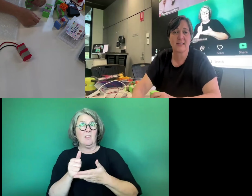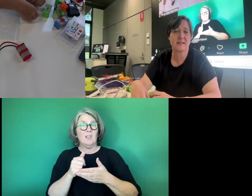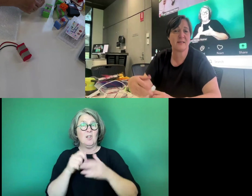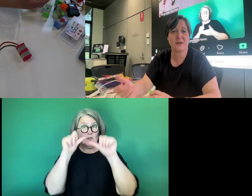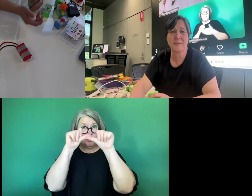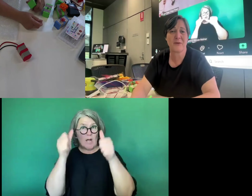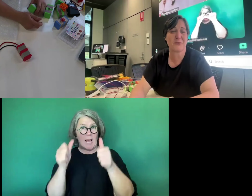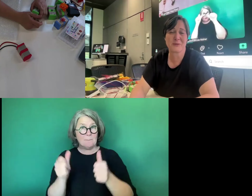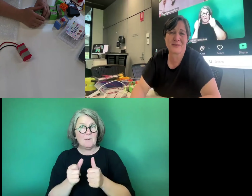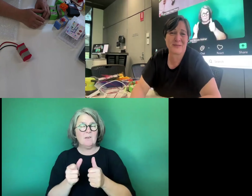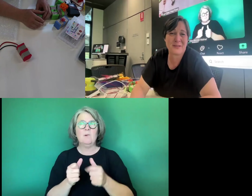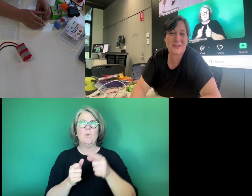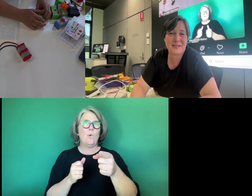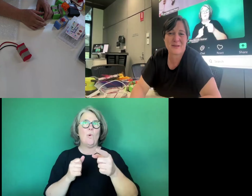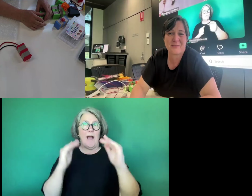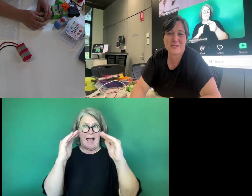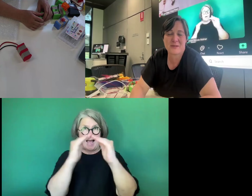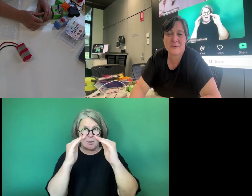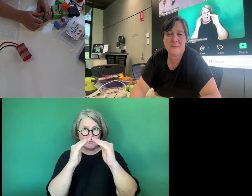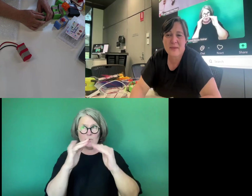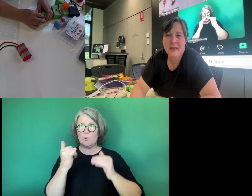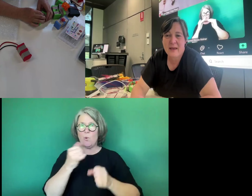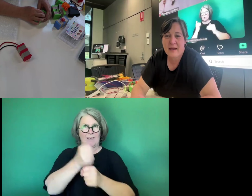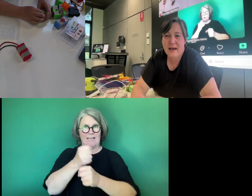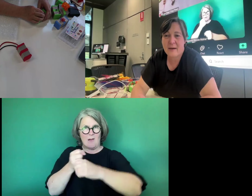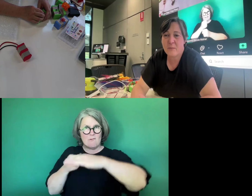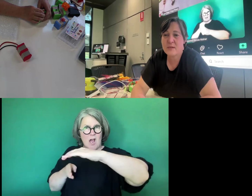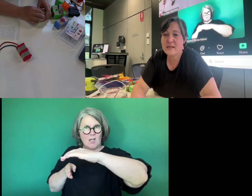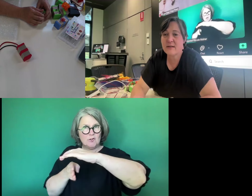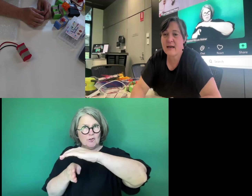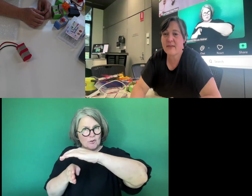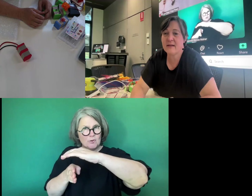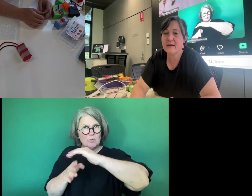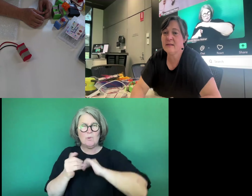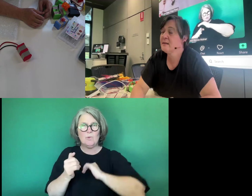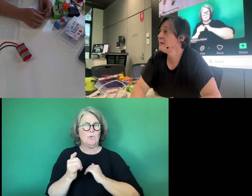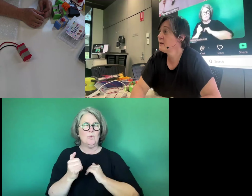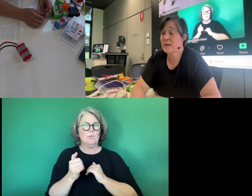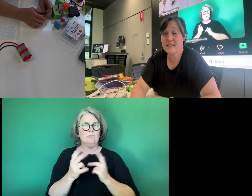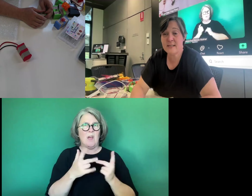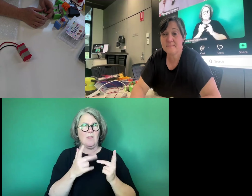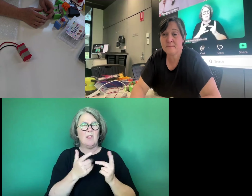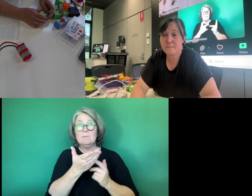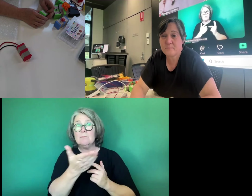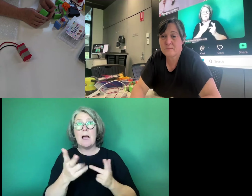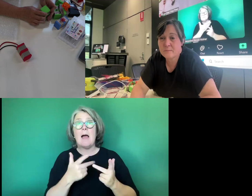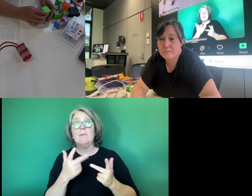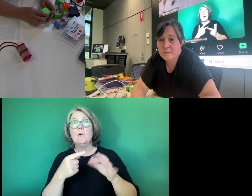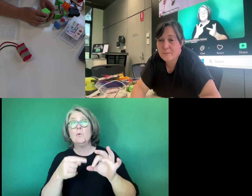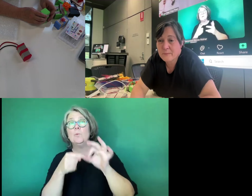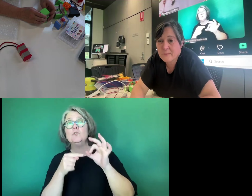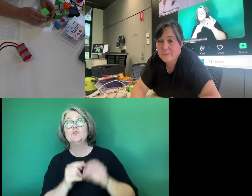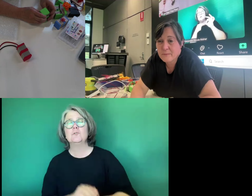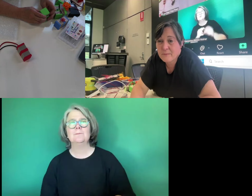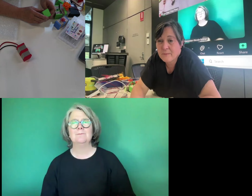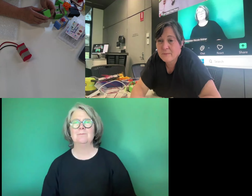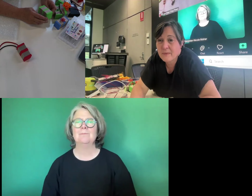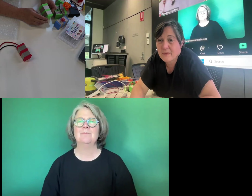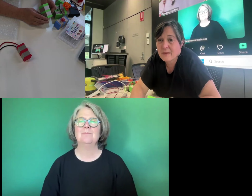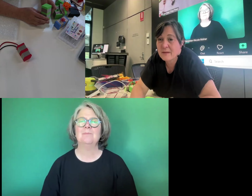make garages. You can make all sorts of different things with them as well. Was there another question? So there is one